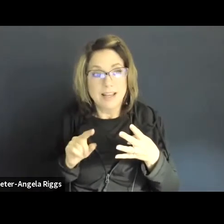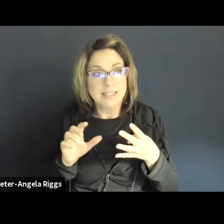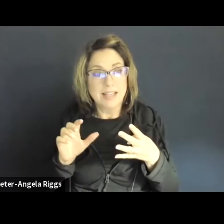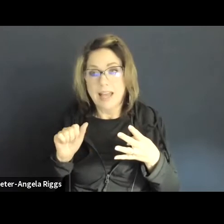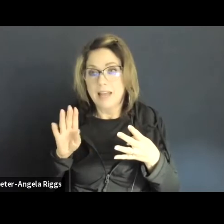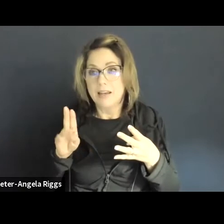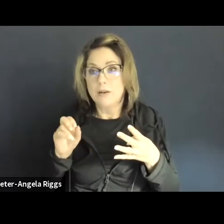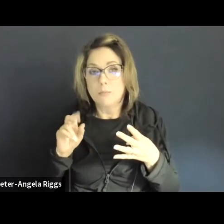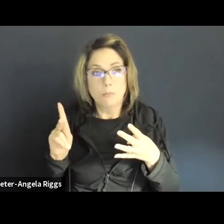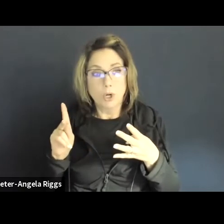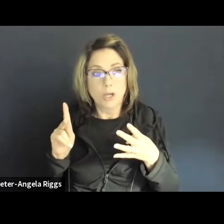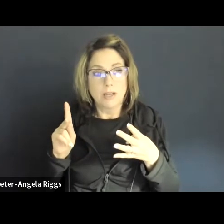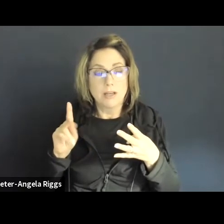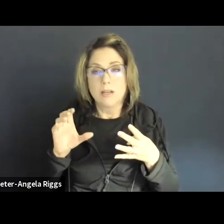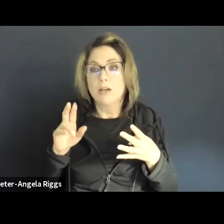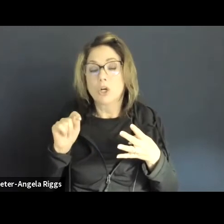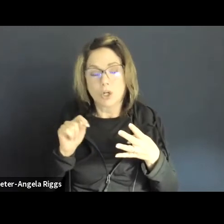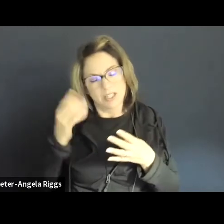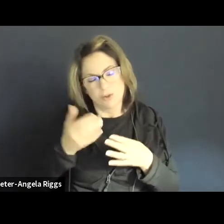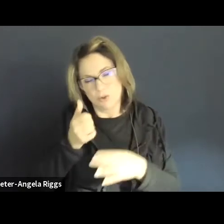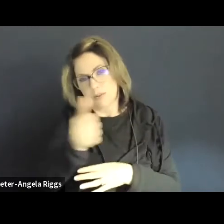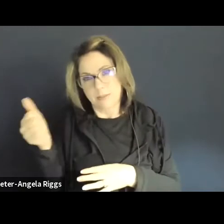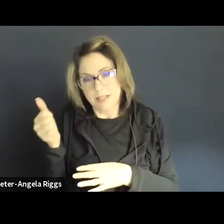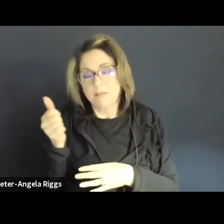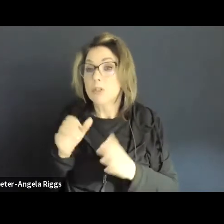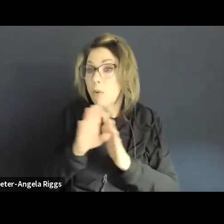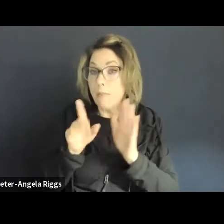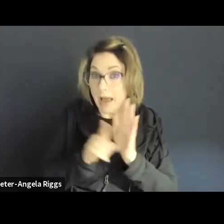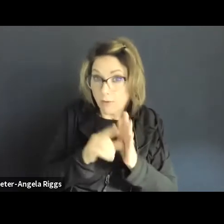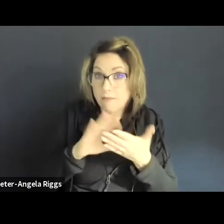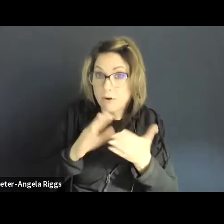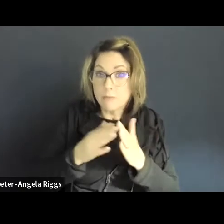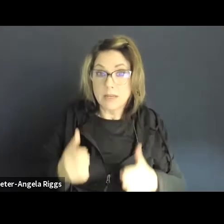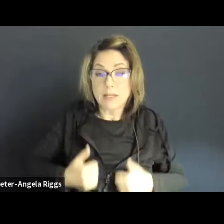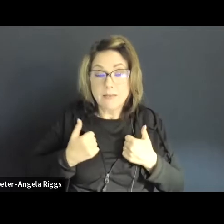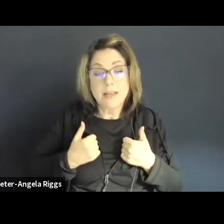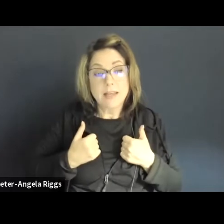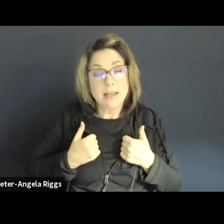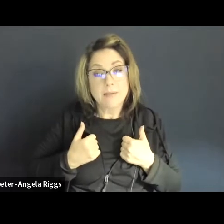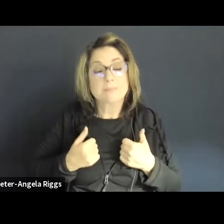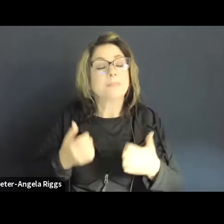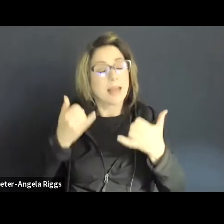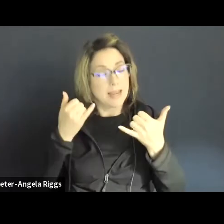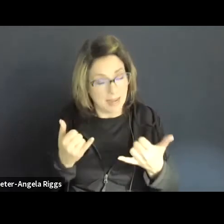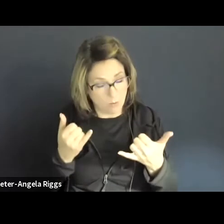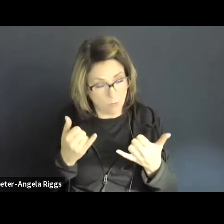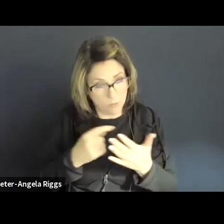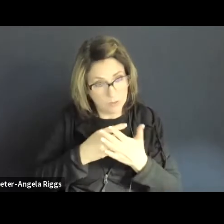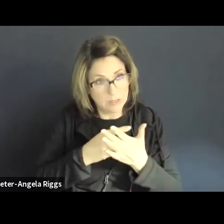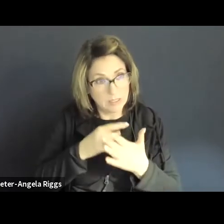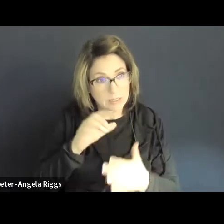information on the Administration for Community Living. So next, I'll talk about when ACL